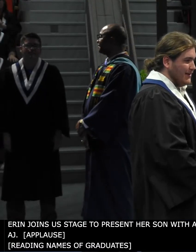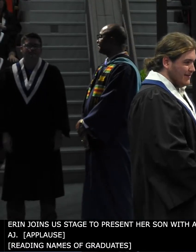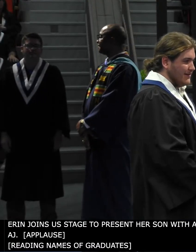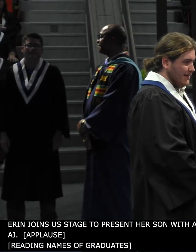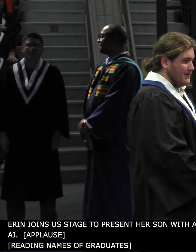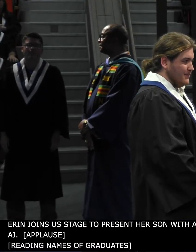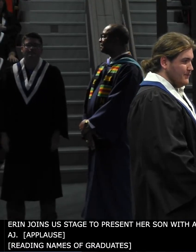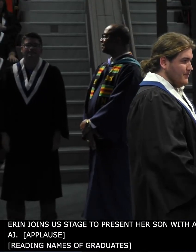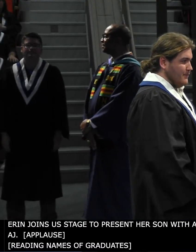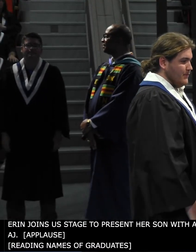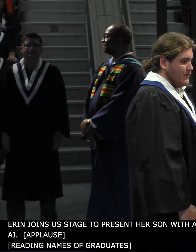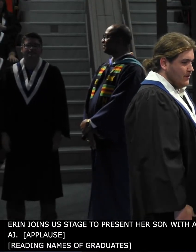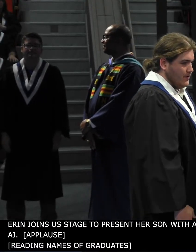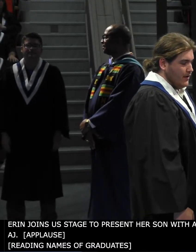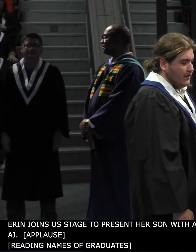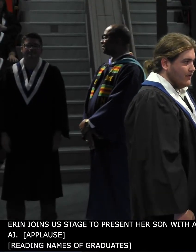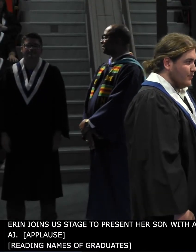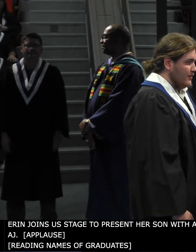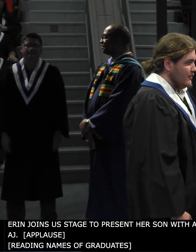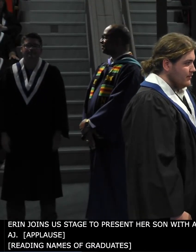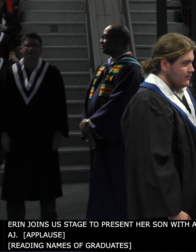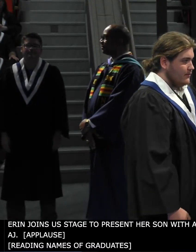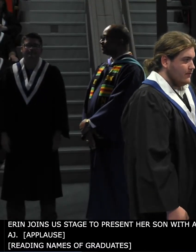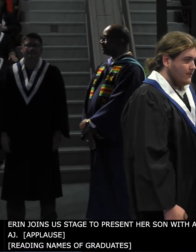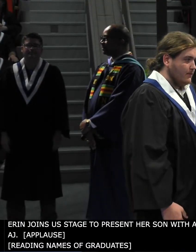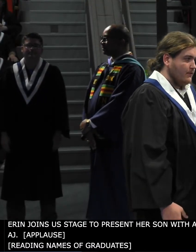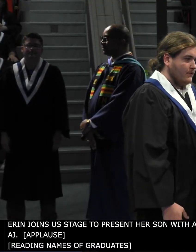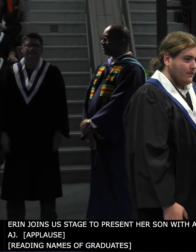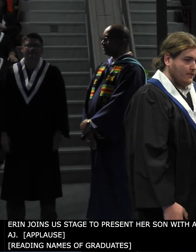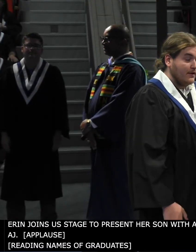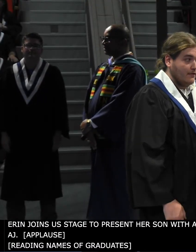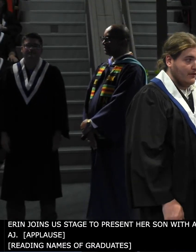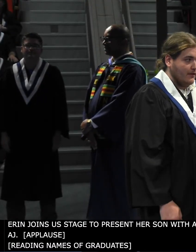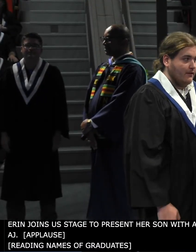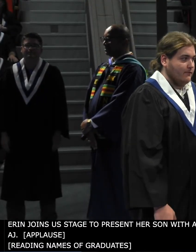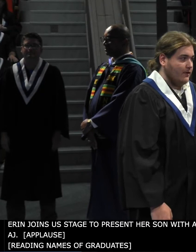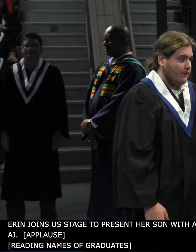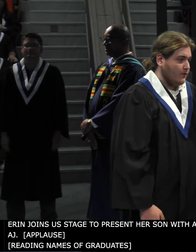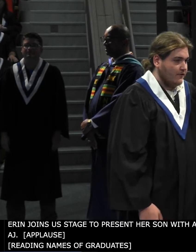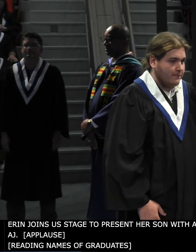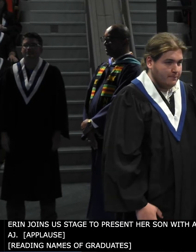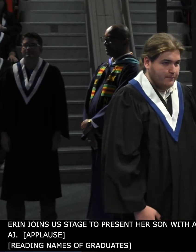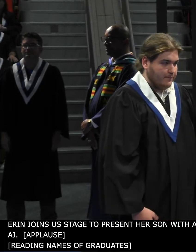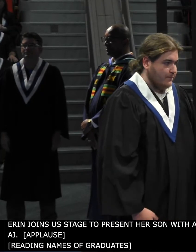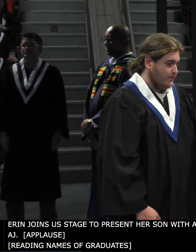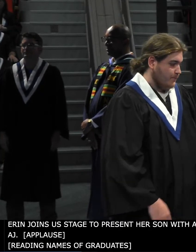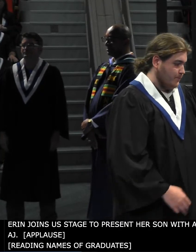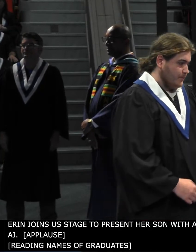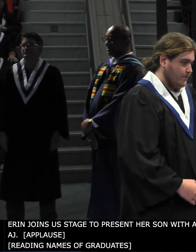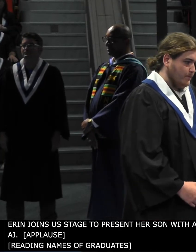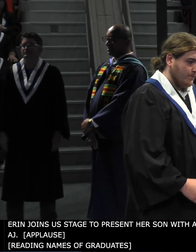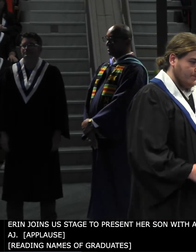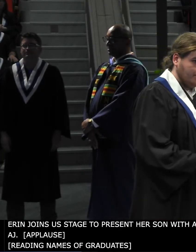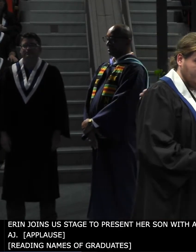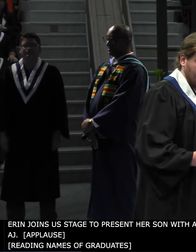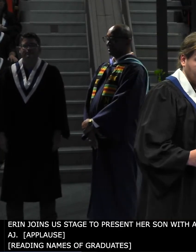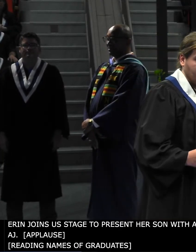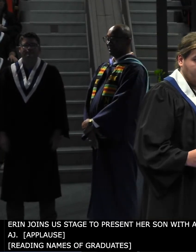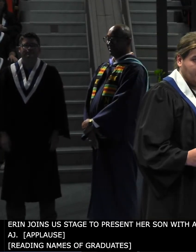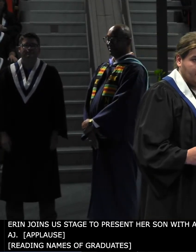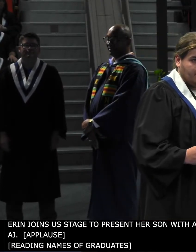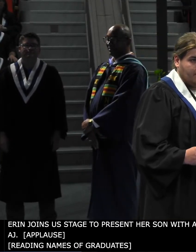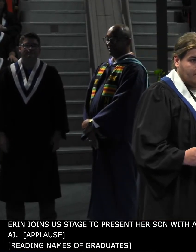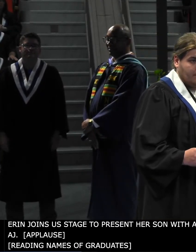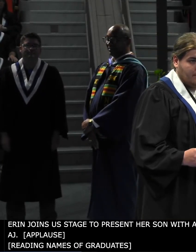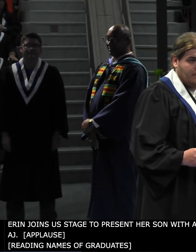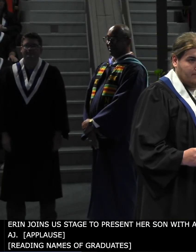Thanks, buddy. Yeah, it's a good feeling. Though. Yeah, oh yeah, definitely. I got the honors. I knew you would.